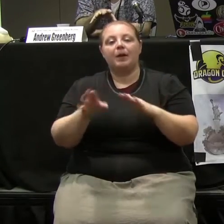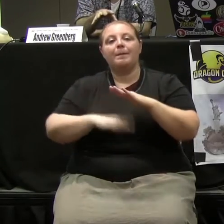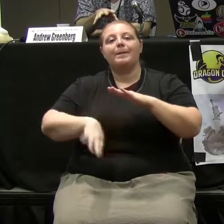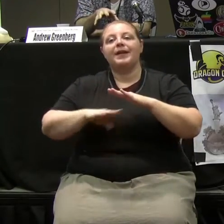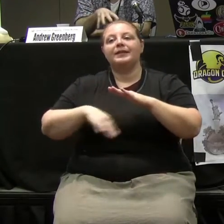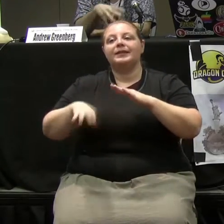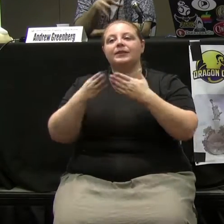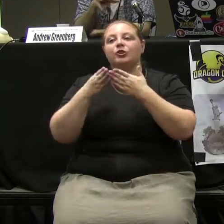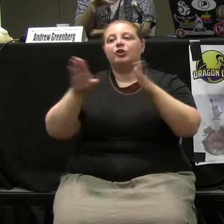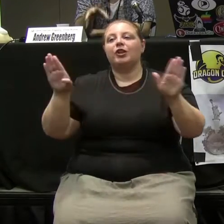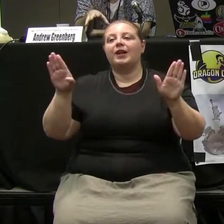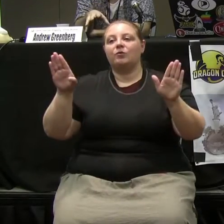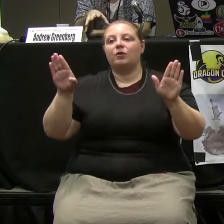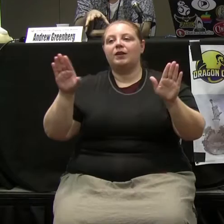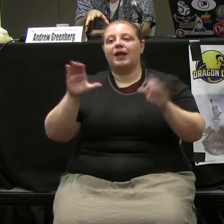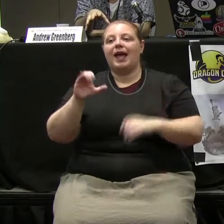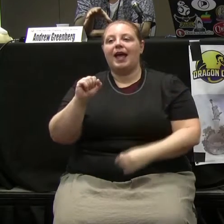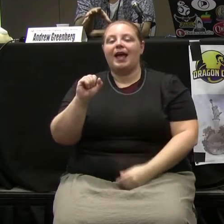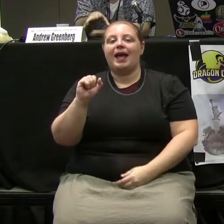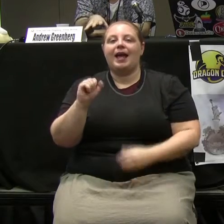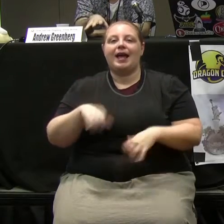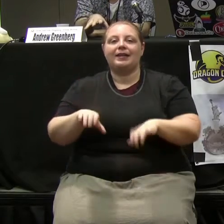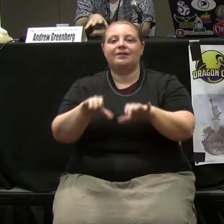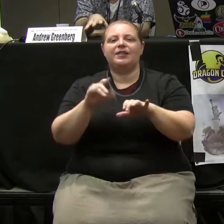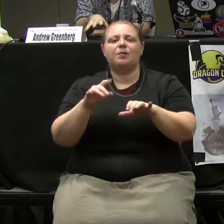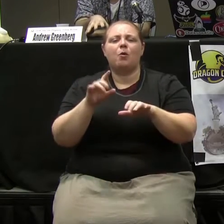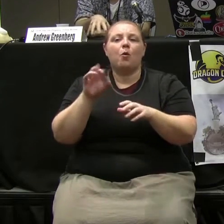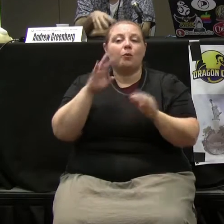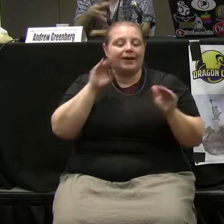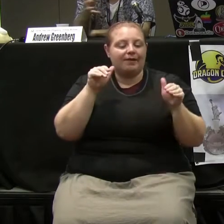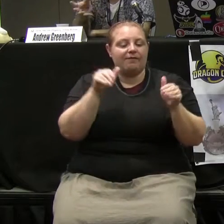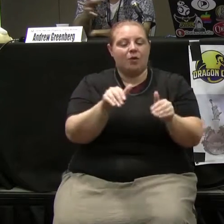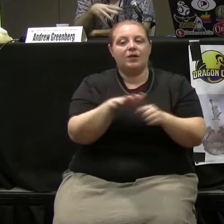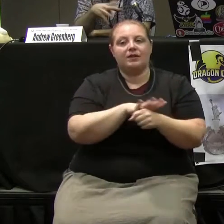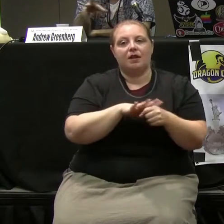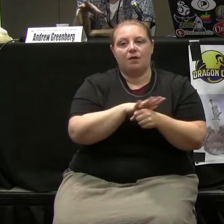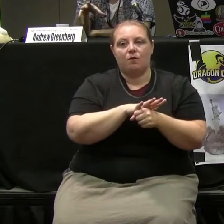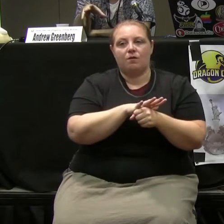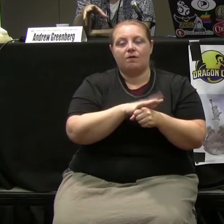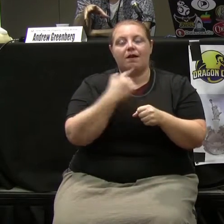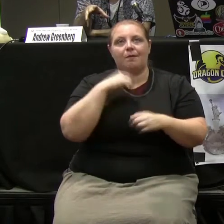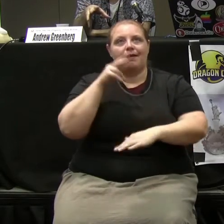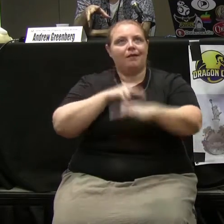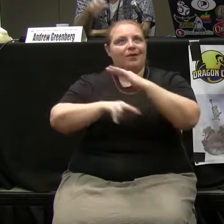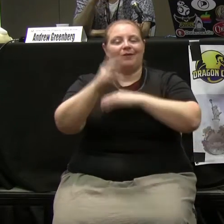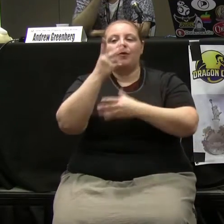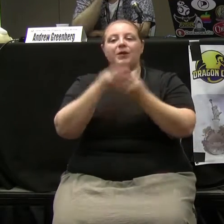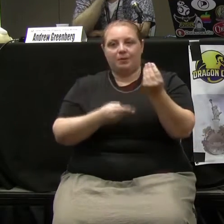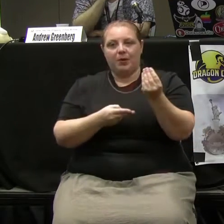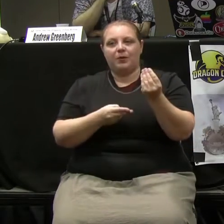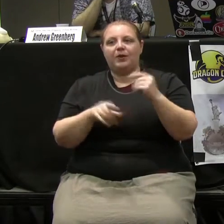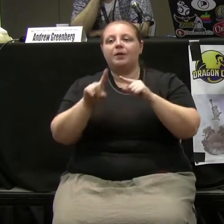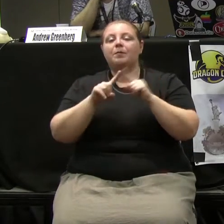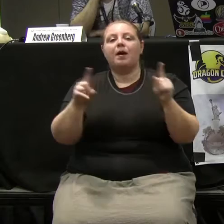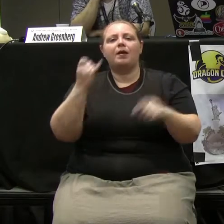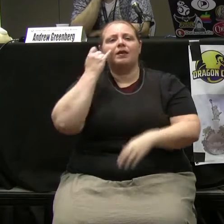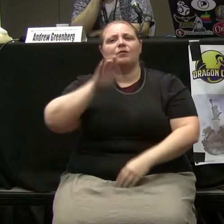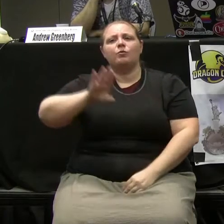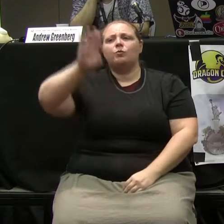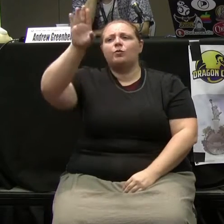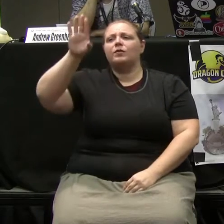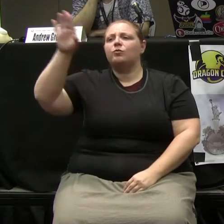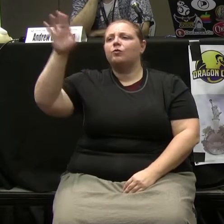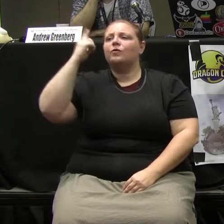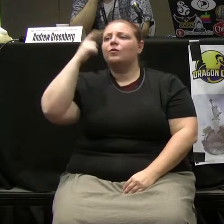general activism or focus more on local activism. I'm looking forward to this addressing both. But if I get a show of